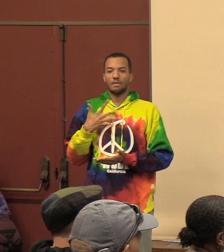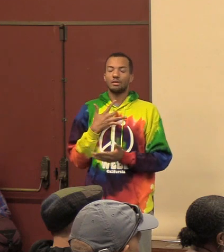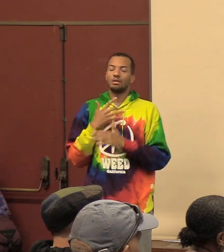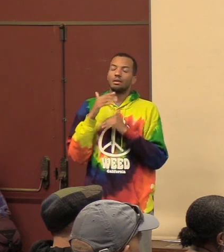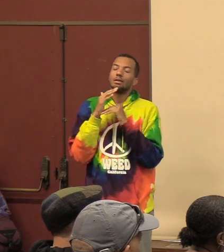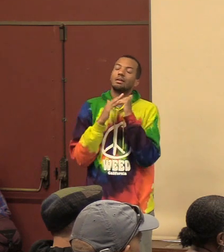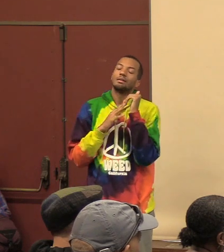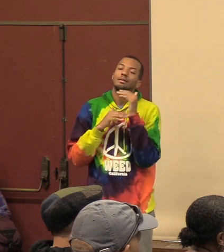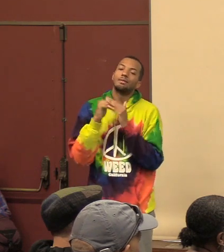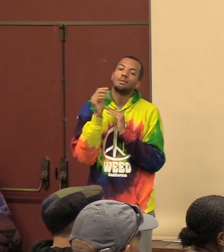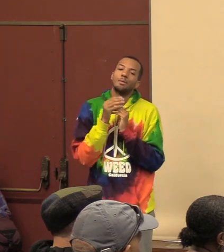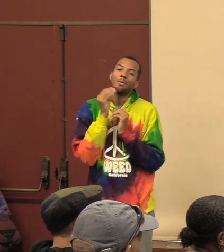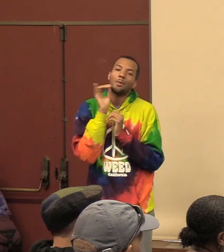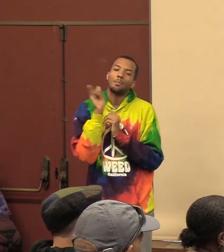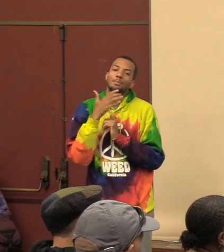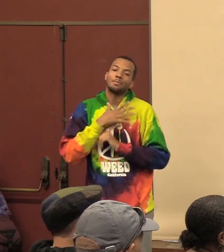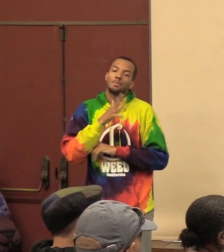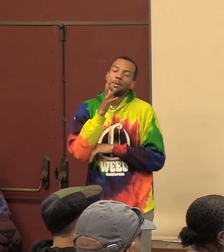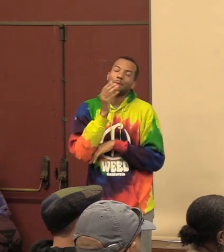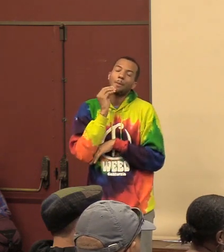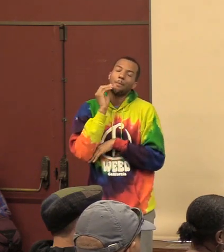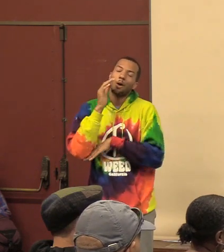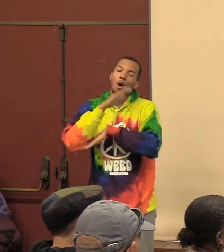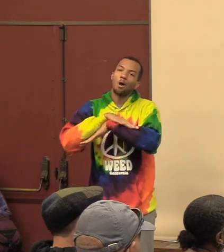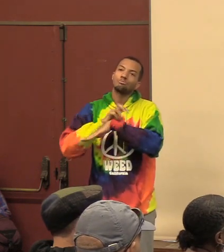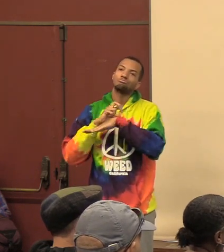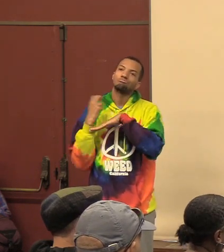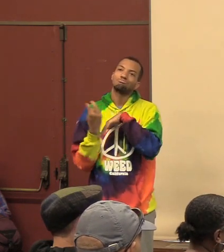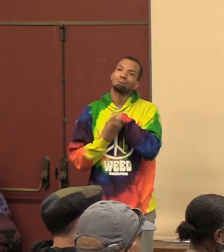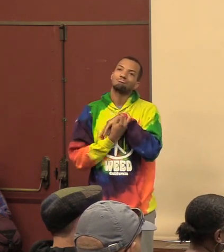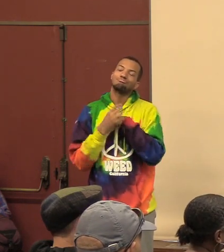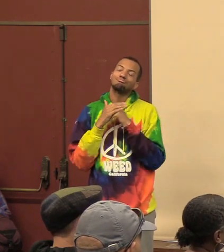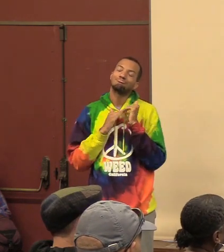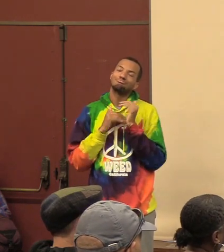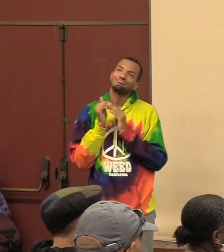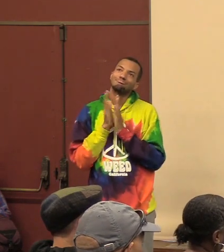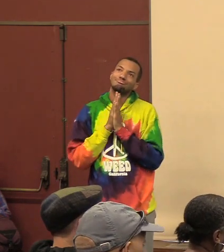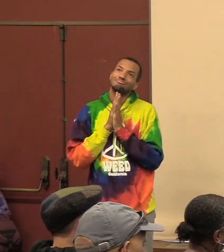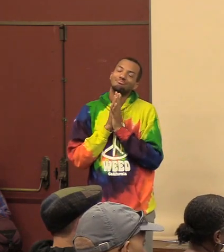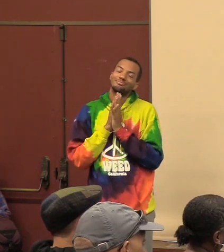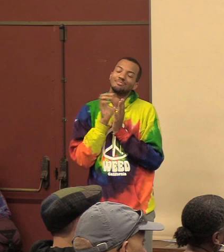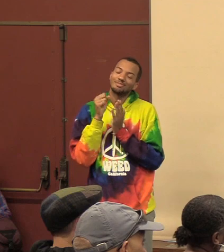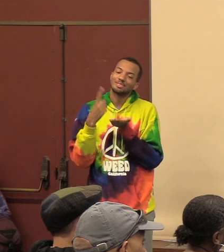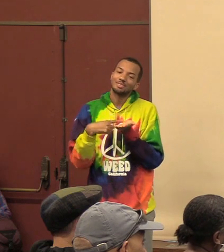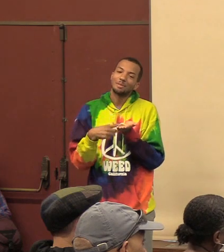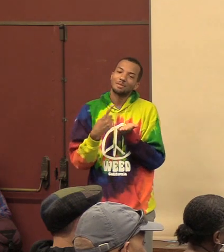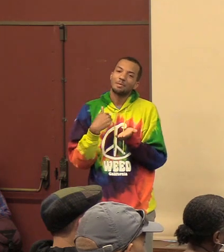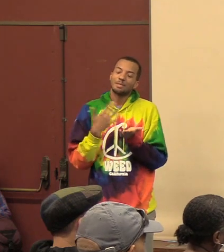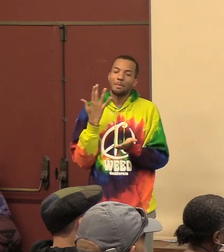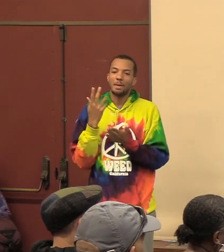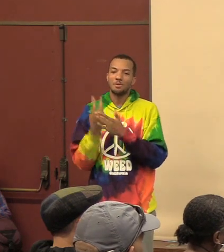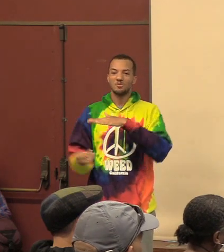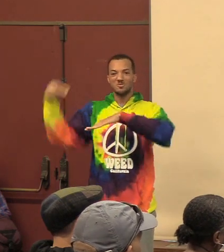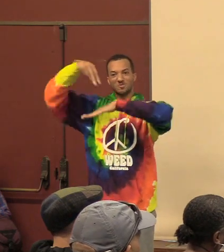like you're sitting down at your mama's house, you know? And so, yeah, sometimes you come in there, I might jump up on the table. I used to sing the